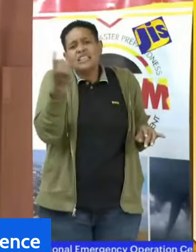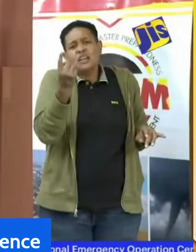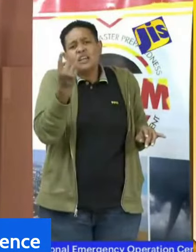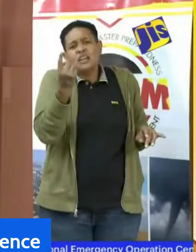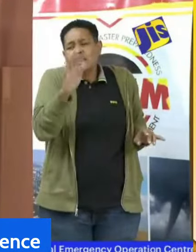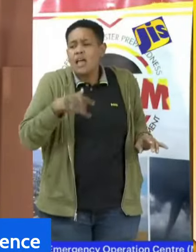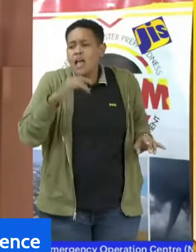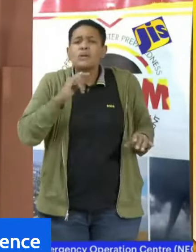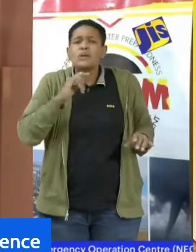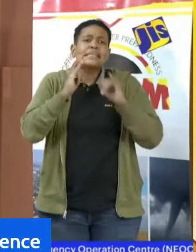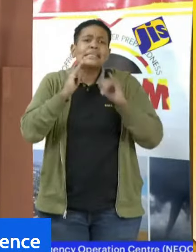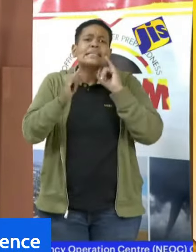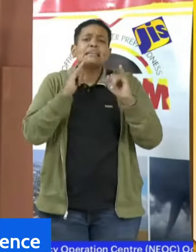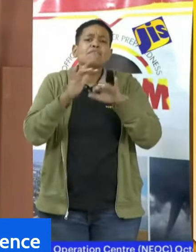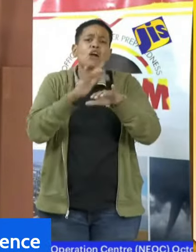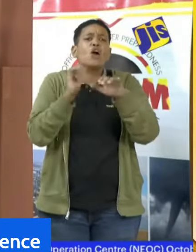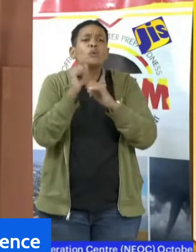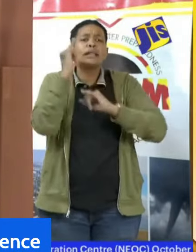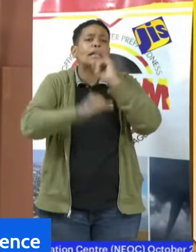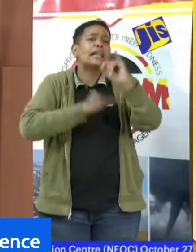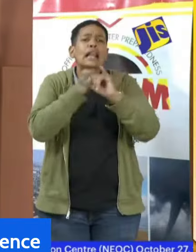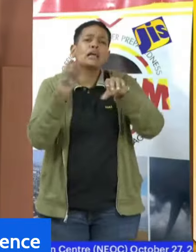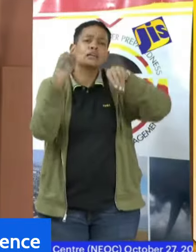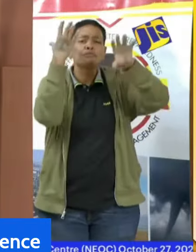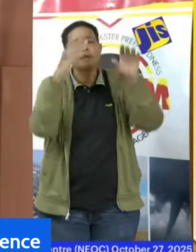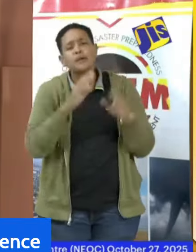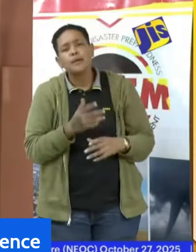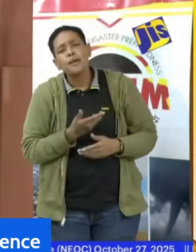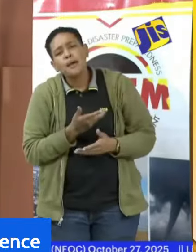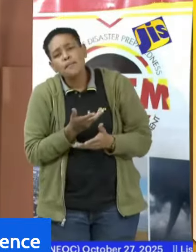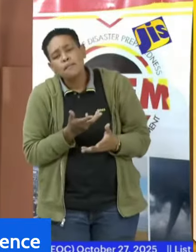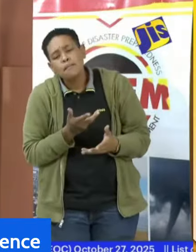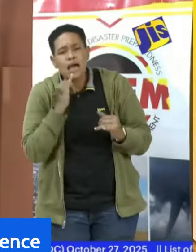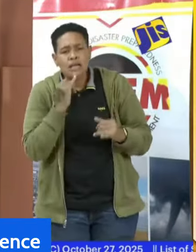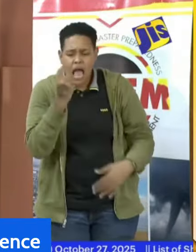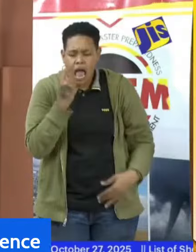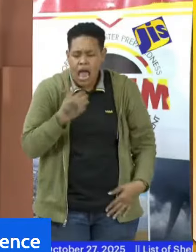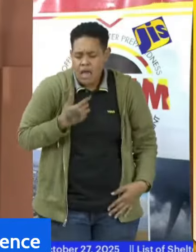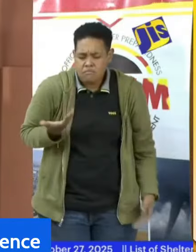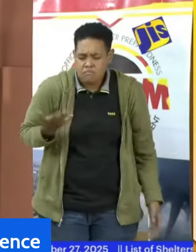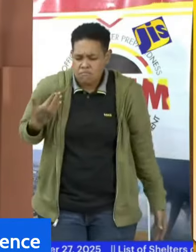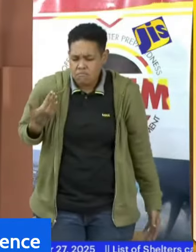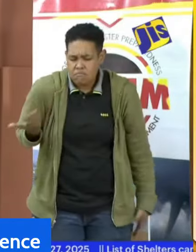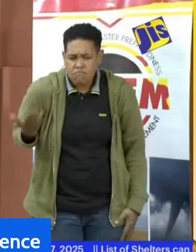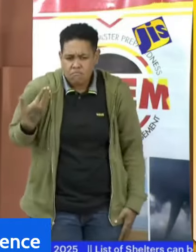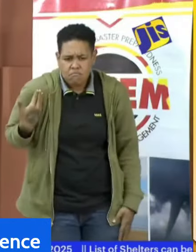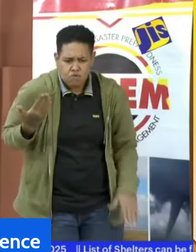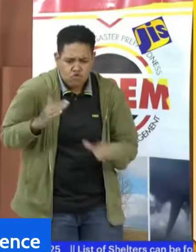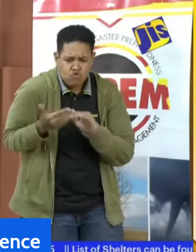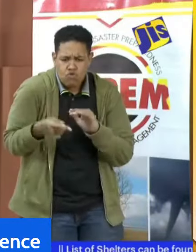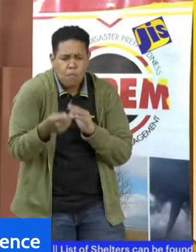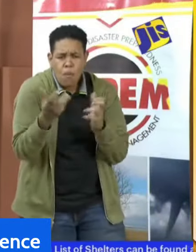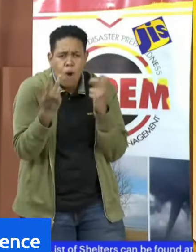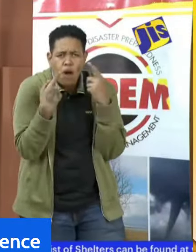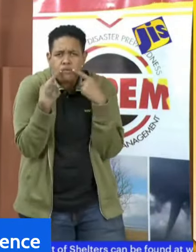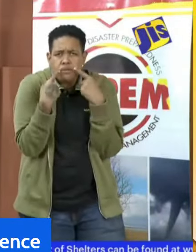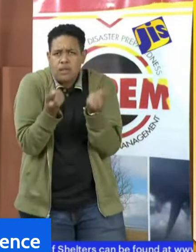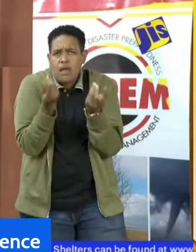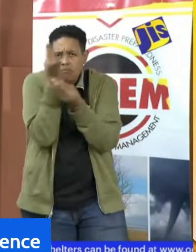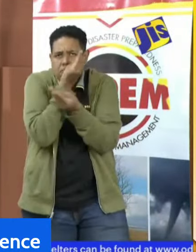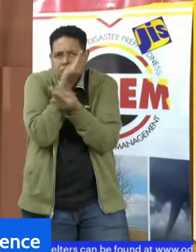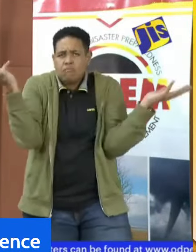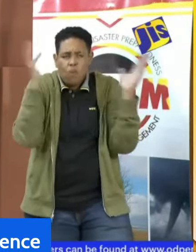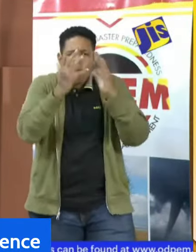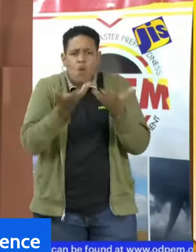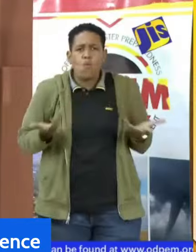I was on an interview earlier with international media, and they asked me what would Jamaica want to say to